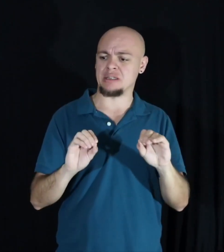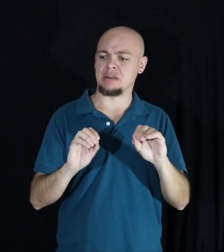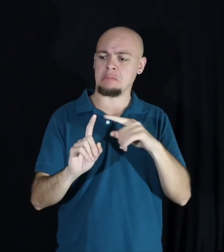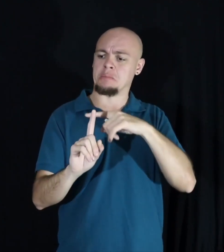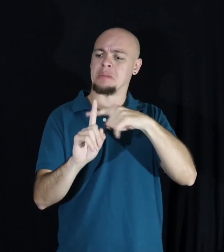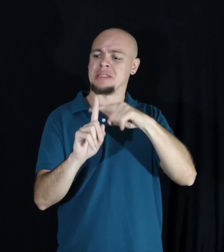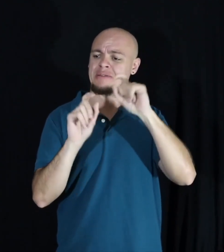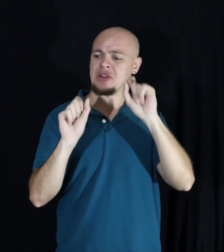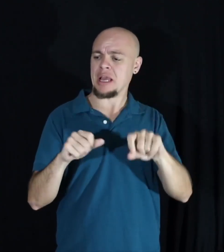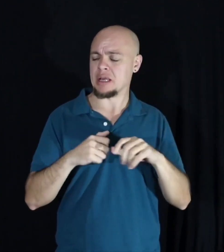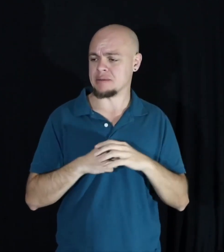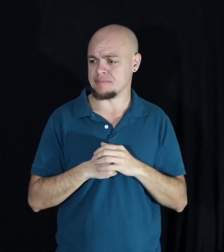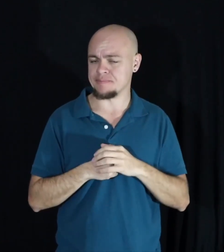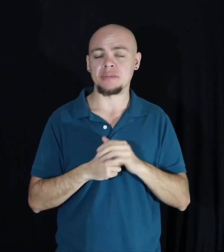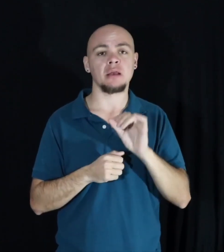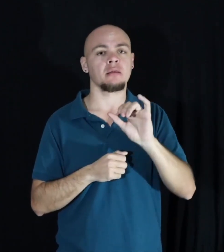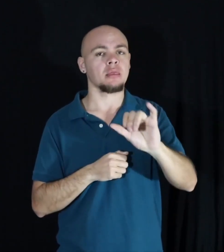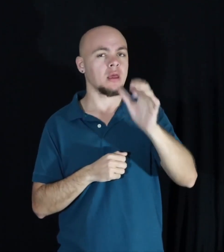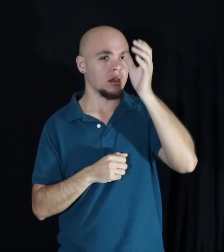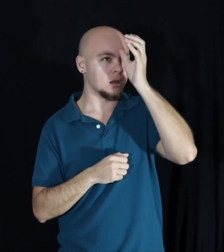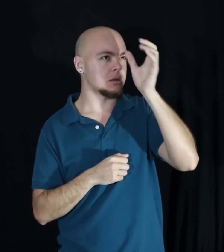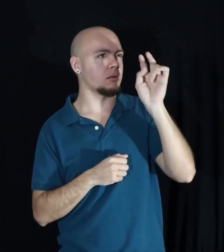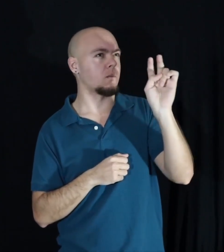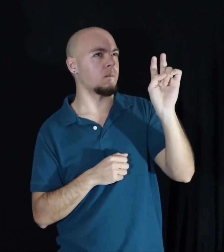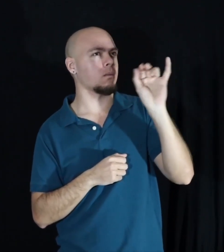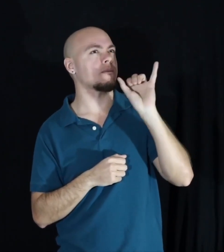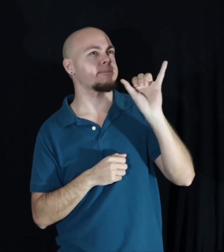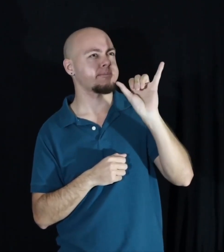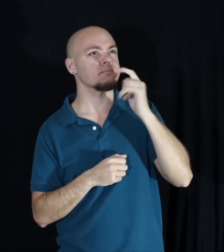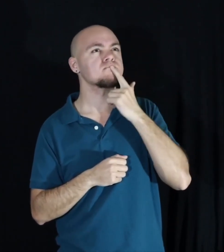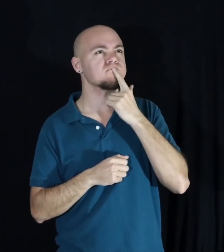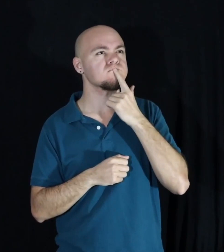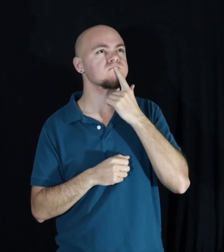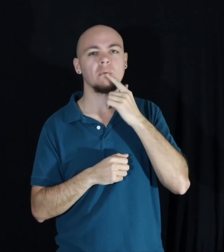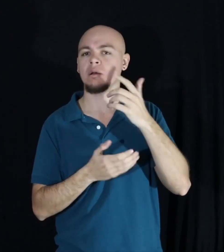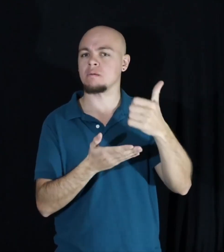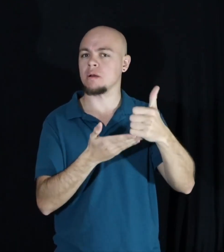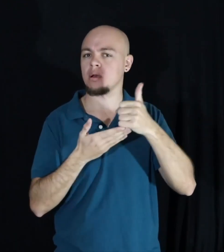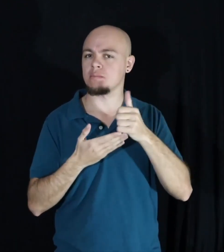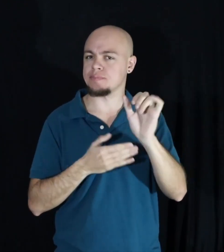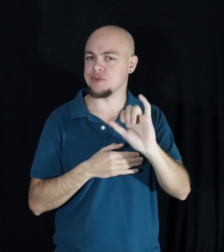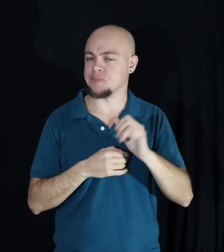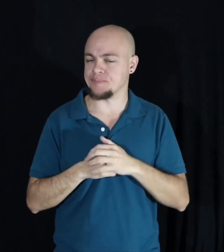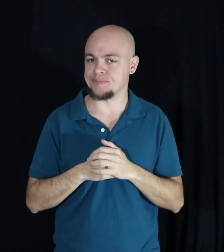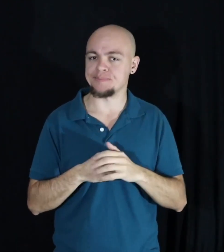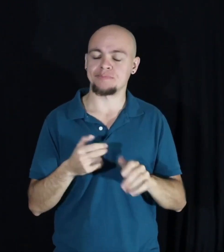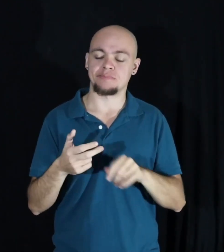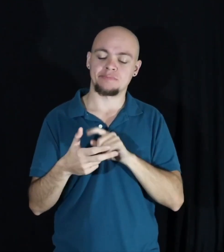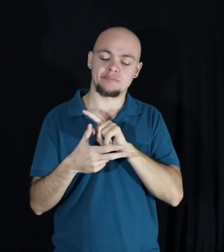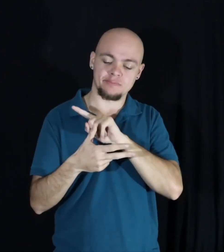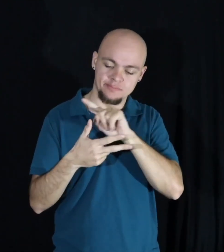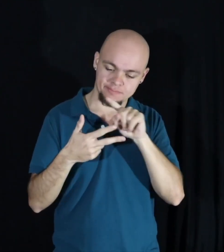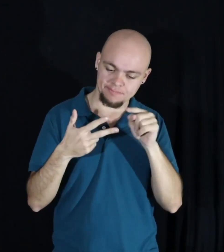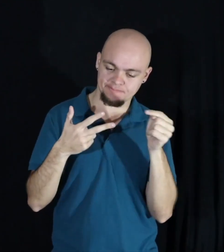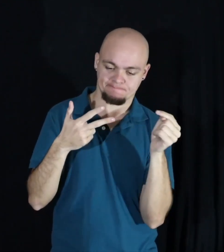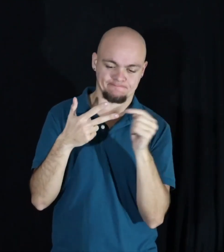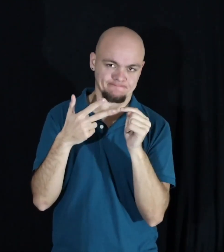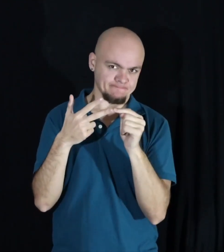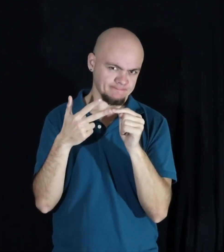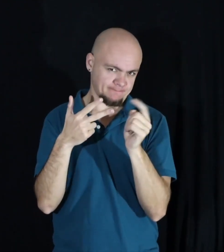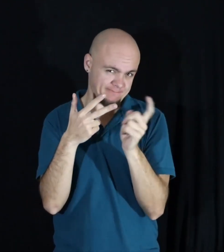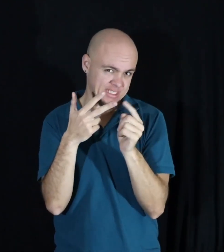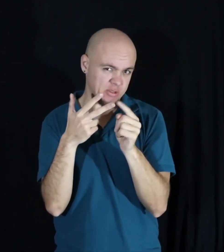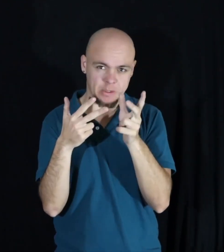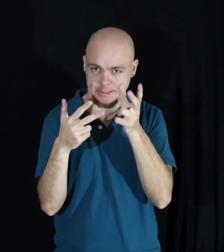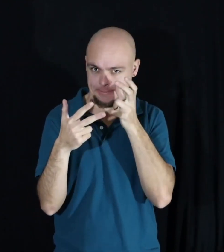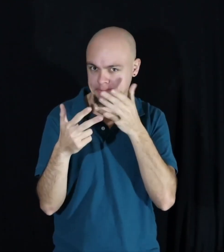positive? So harnessing that concept has really, really helped me as well. And the third concept, and I want you to hear me really good on this one,